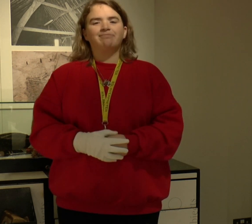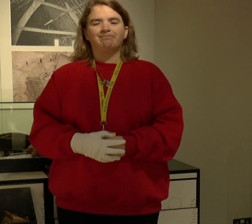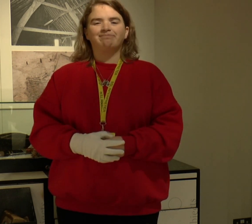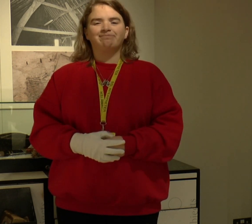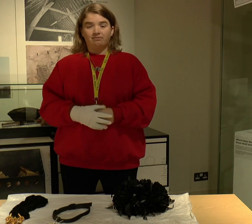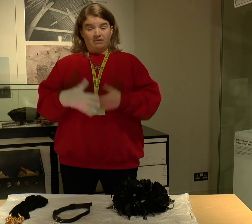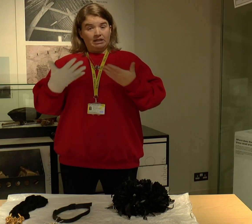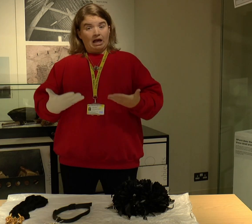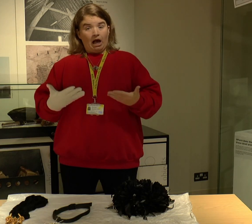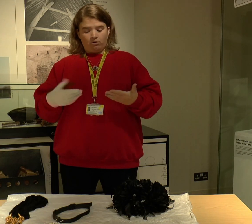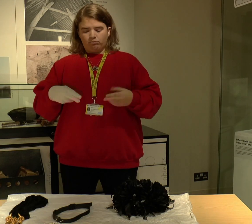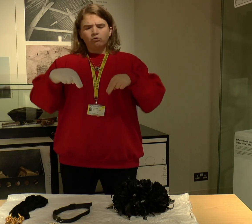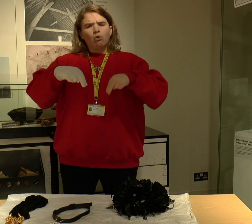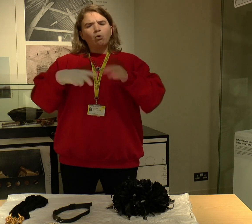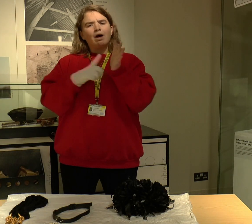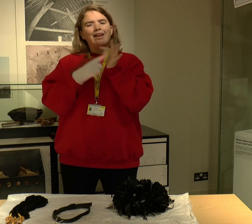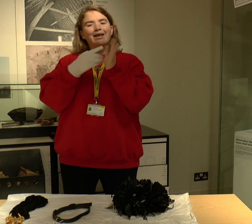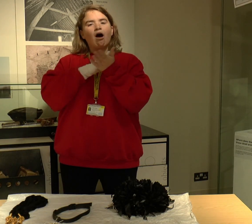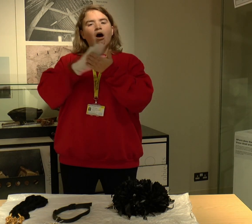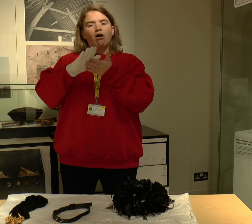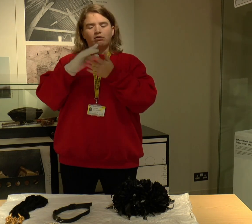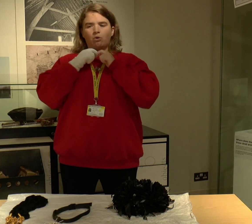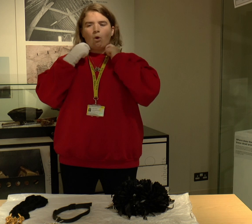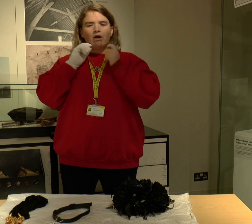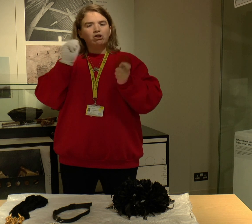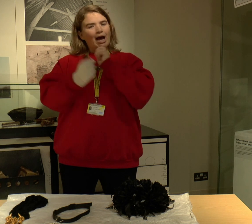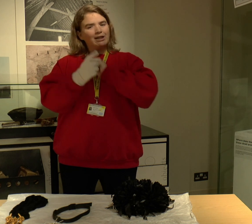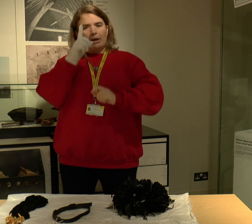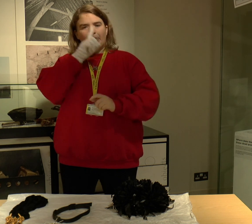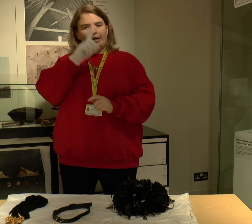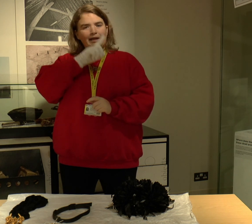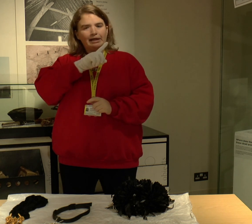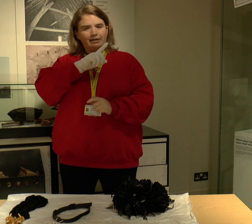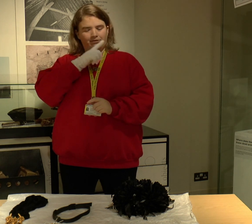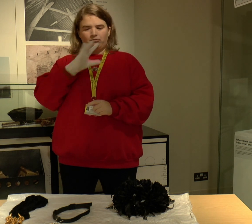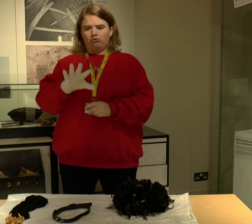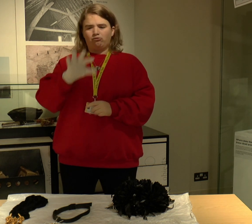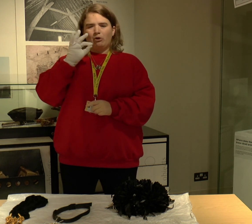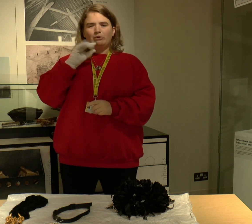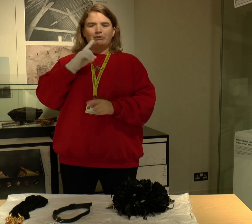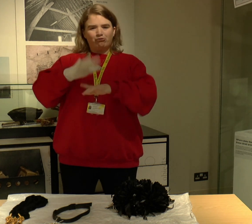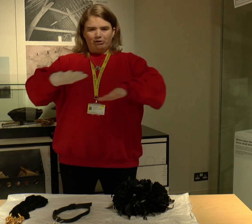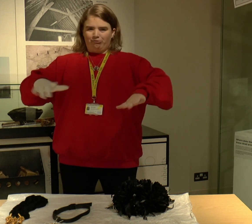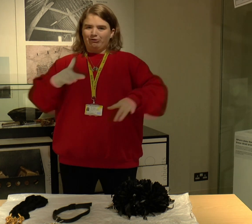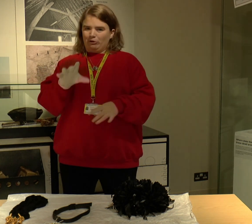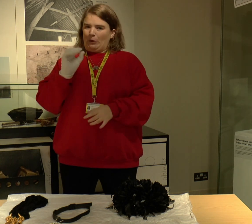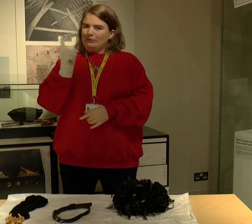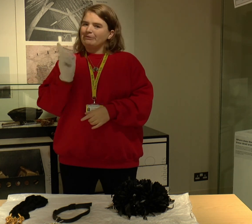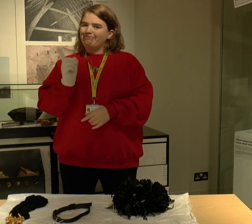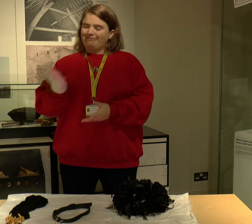independent. Now, her dog Leah, she's got a different collar. It's pink and was chosen by Nadia's children and given to